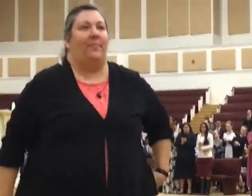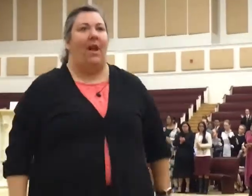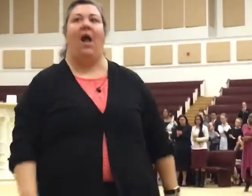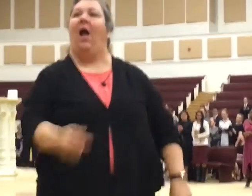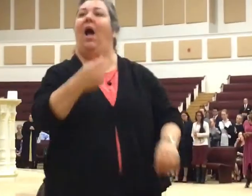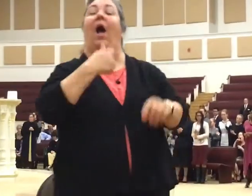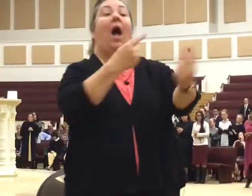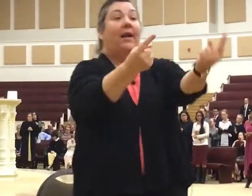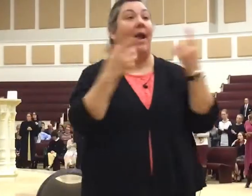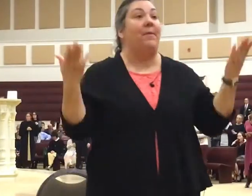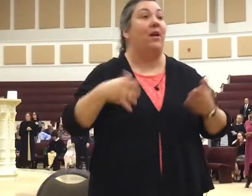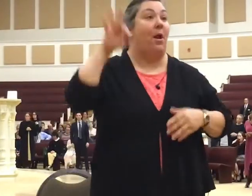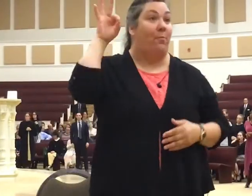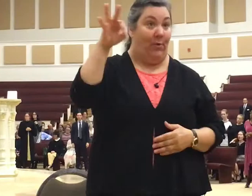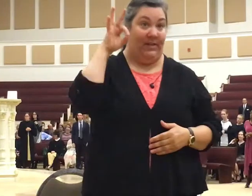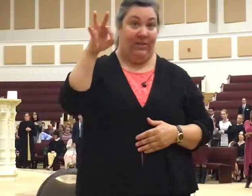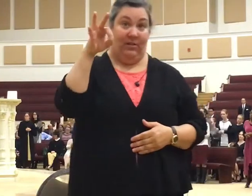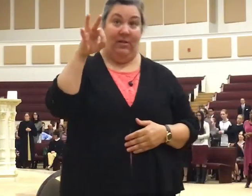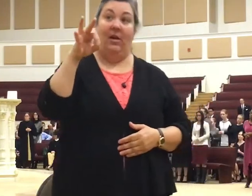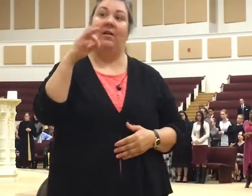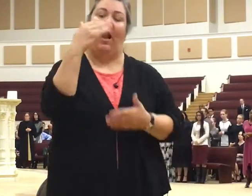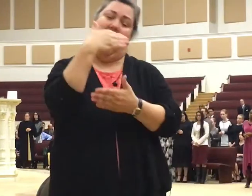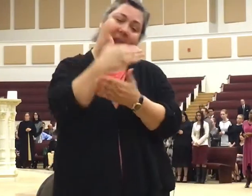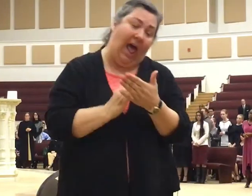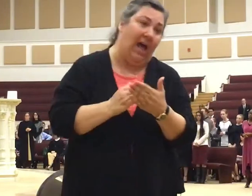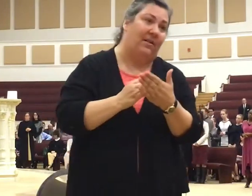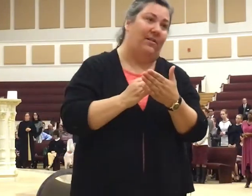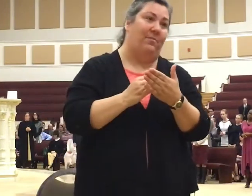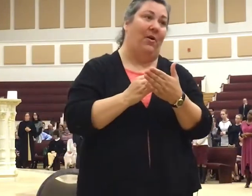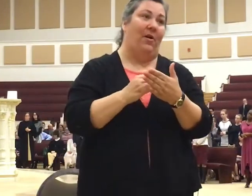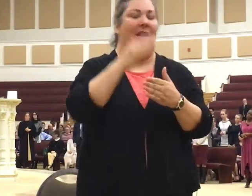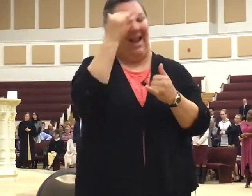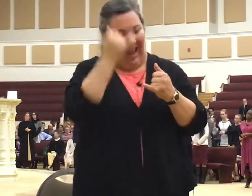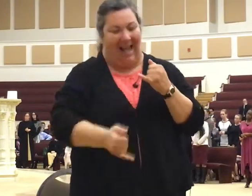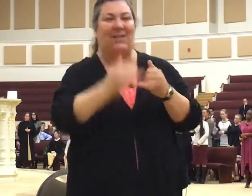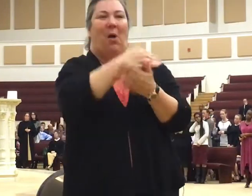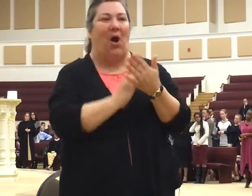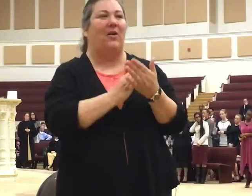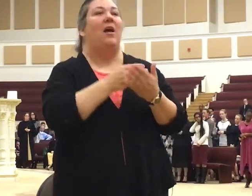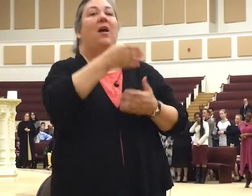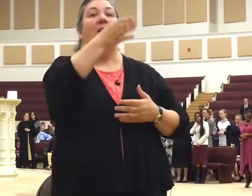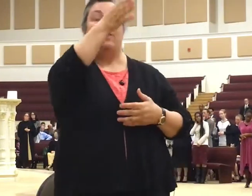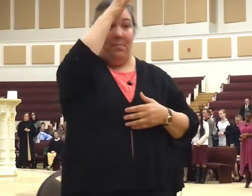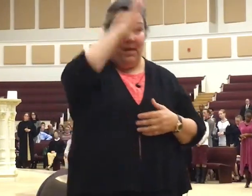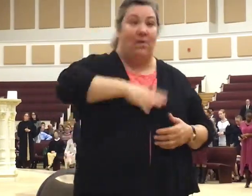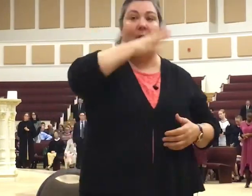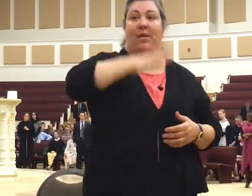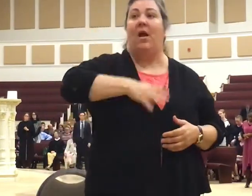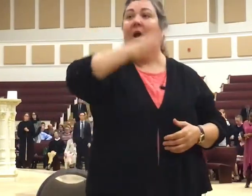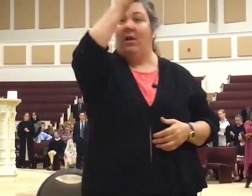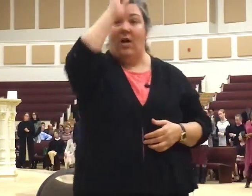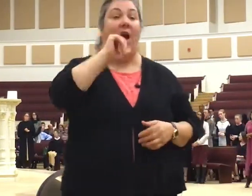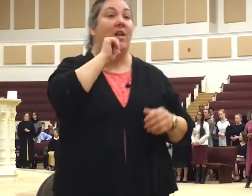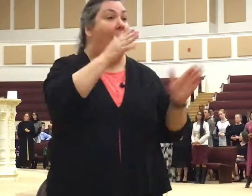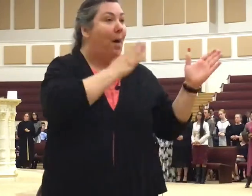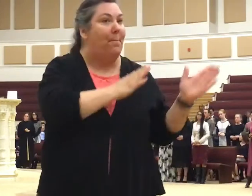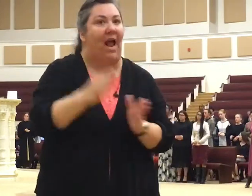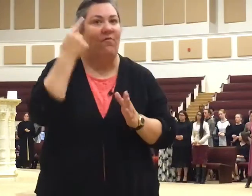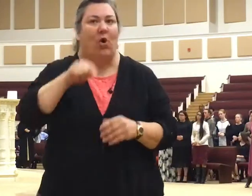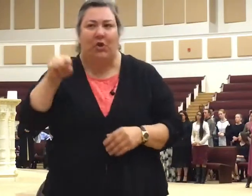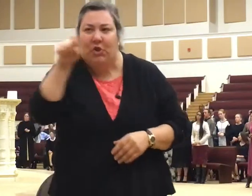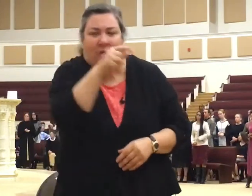I came to preach the last part of this message to some blessed men and women. God never intended it for just to be you and a few